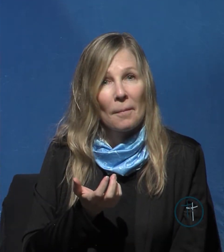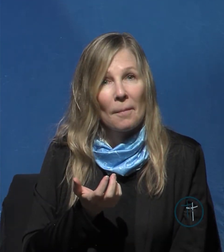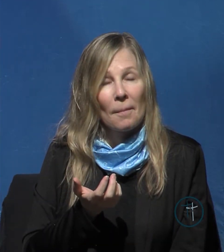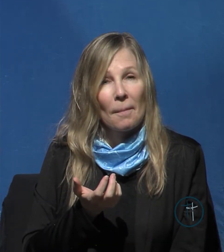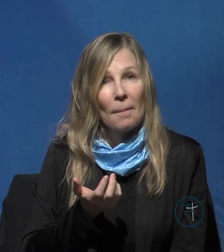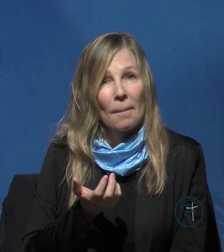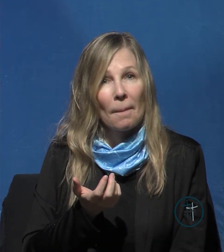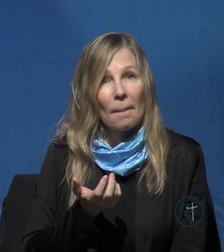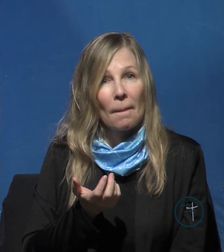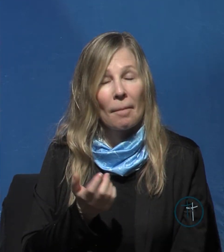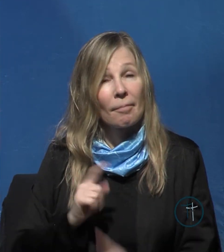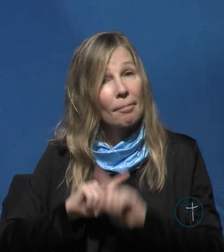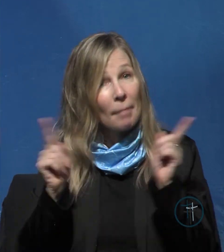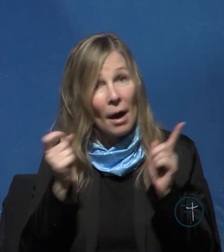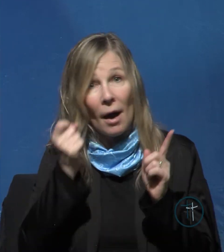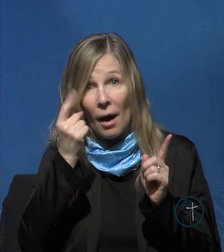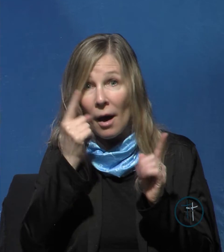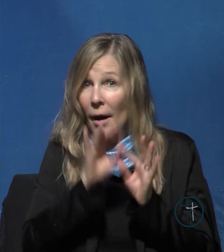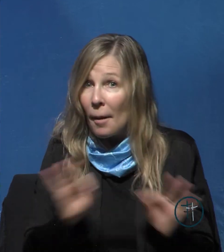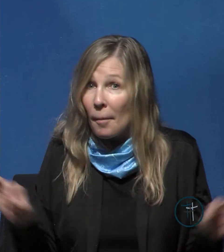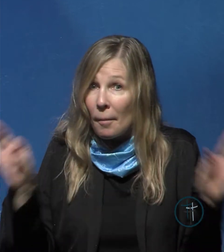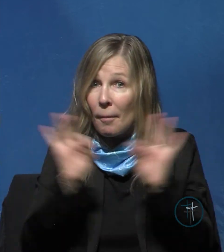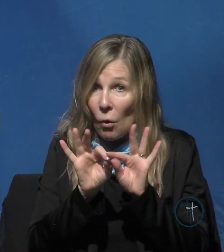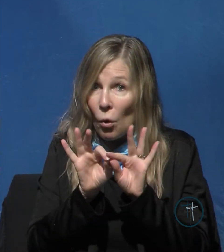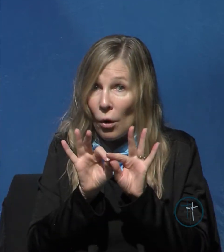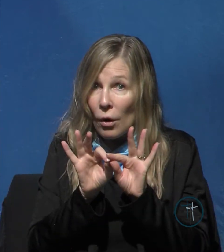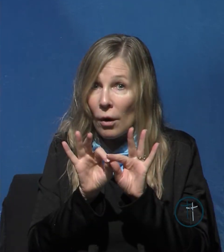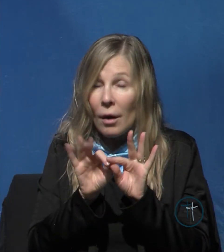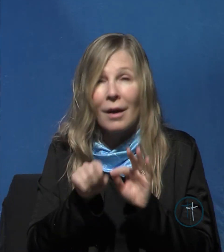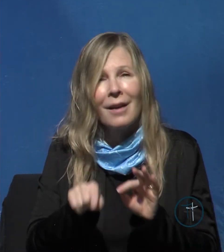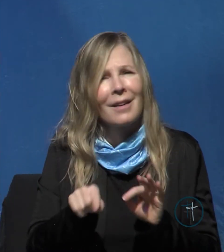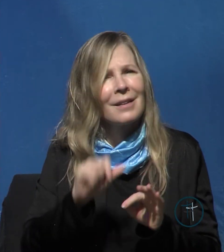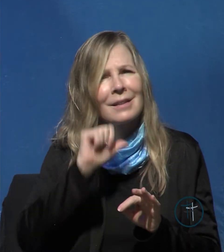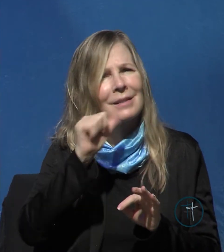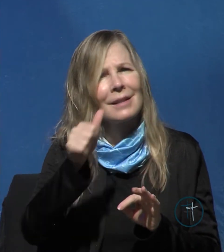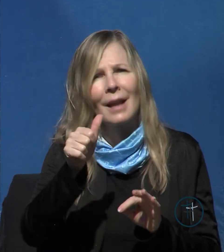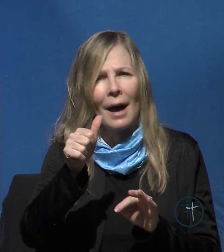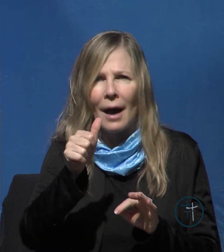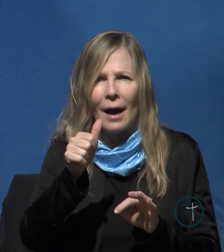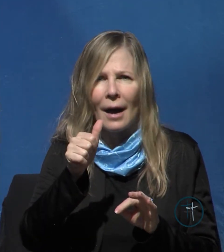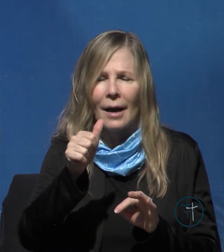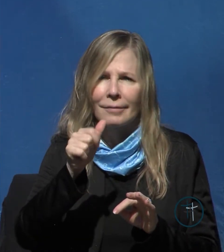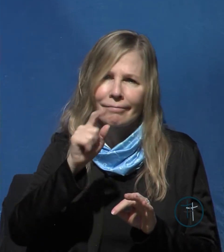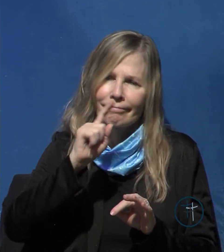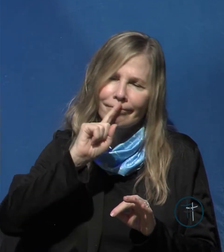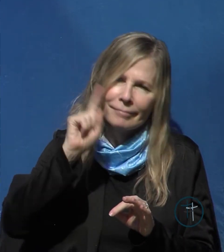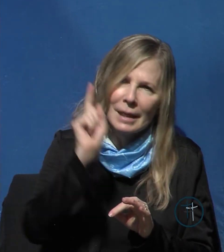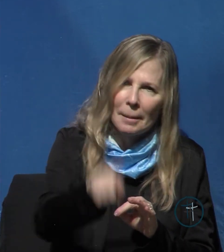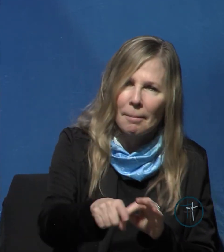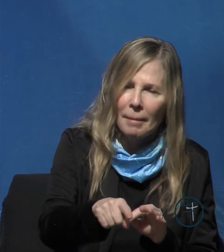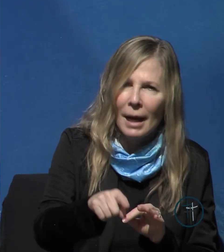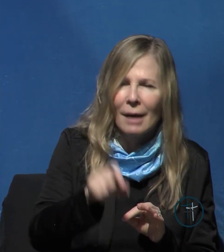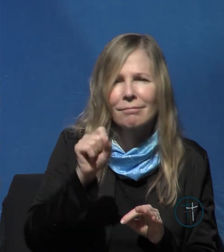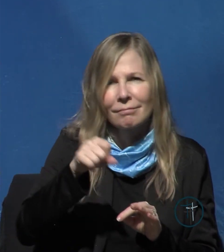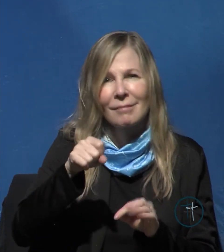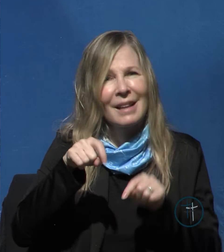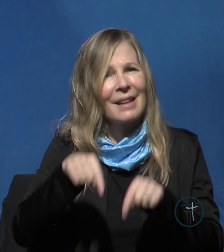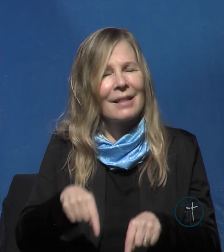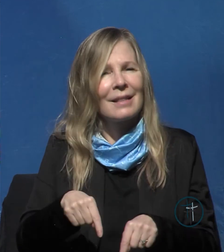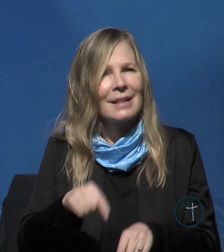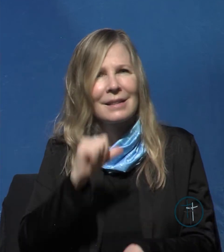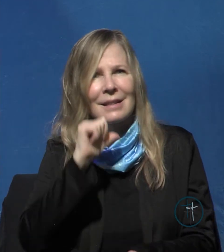But it's an important thing here that this isn't an overt command, although they're throughout the New Testament. This